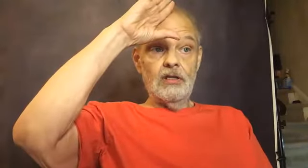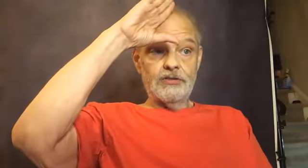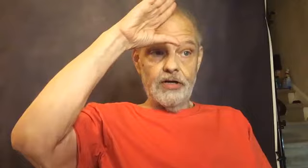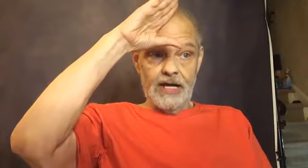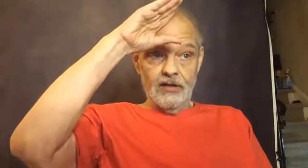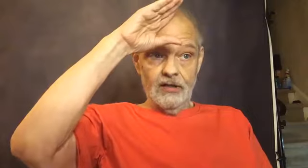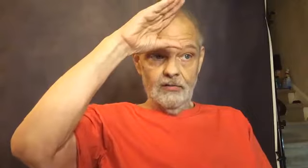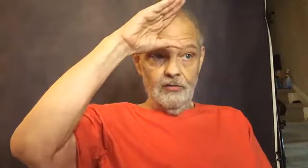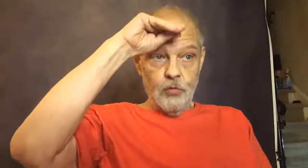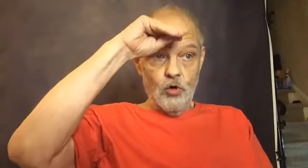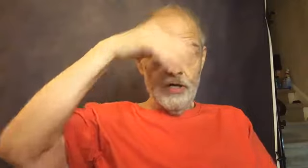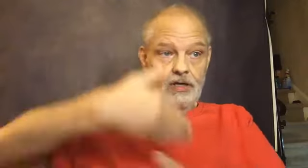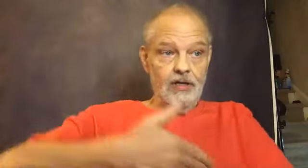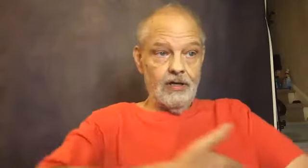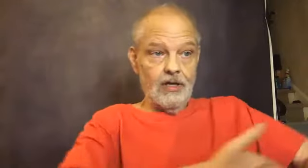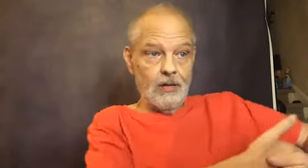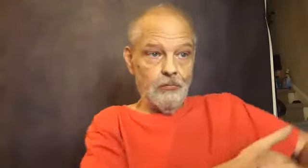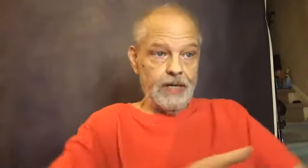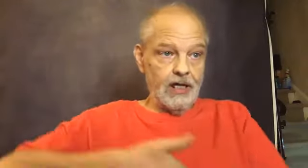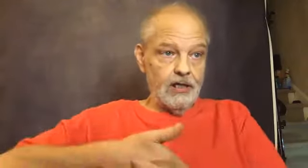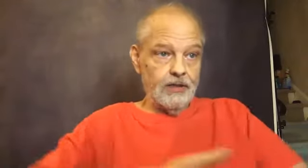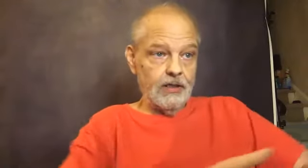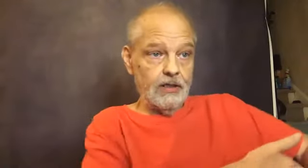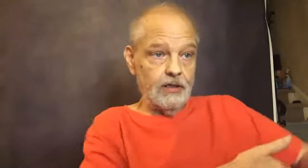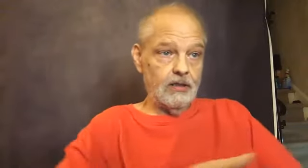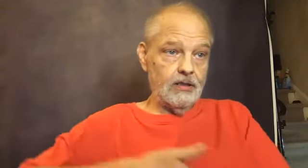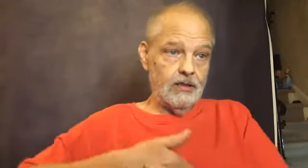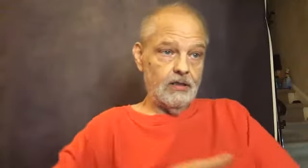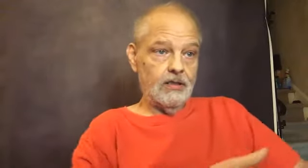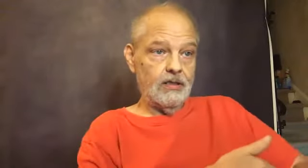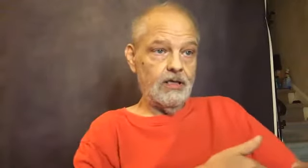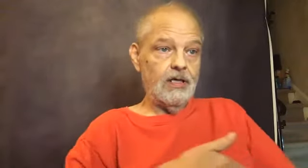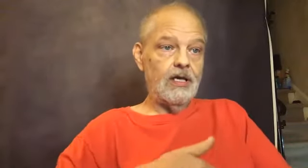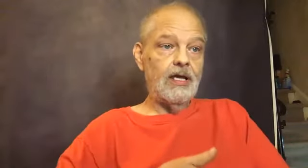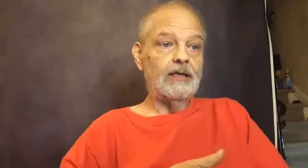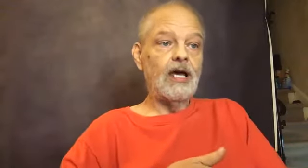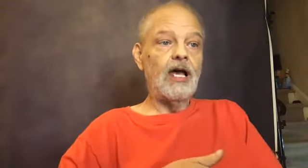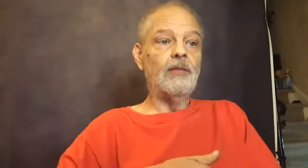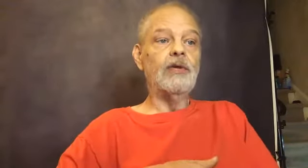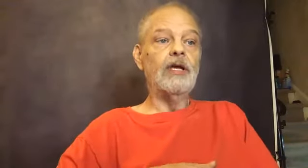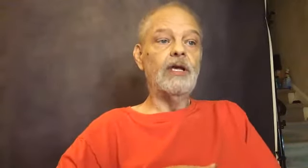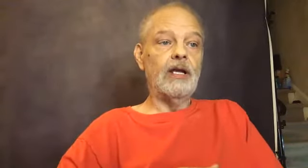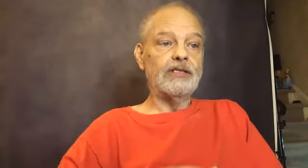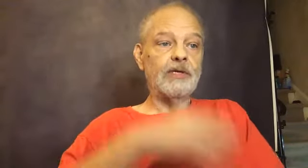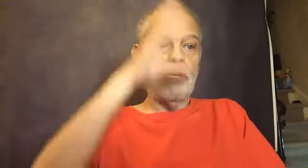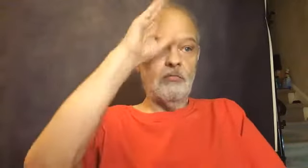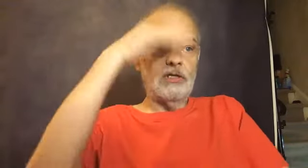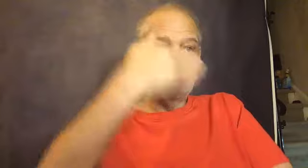Start out boy, baby. In time, it has become